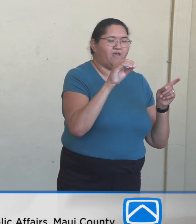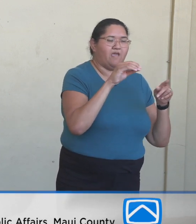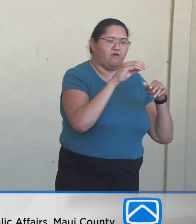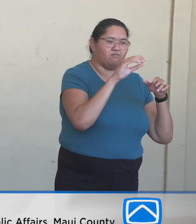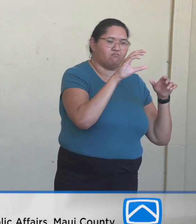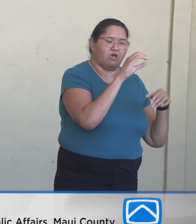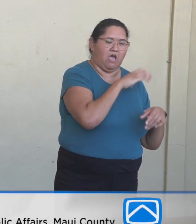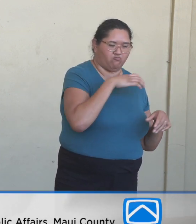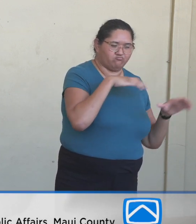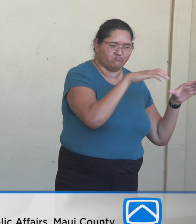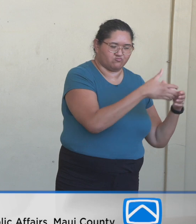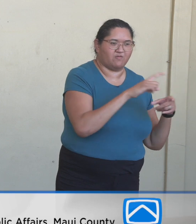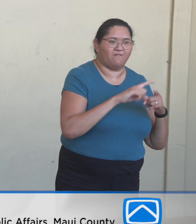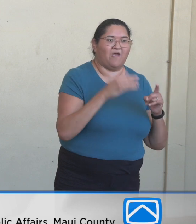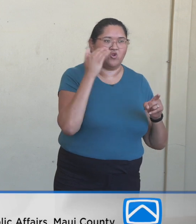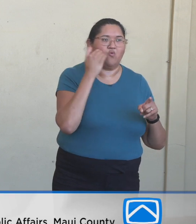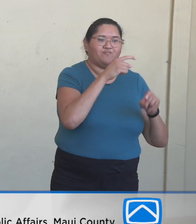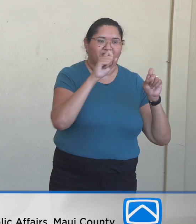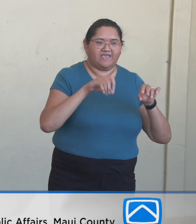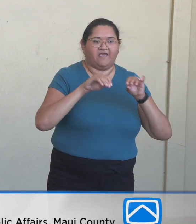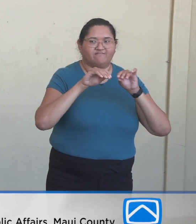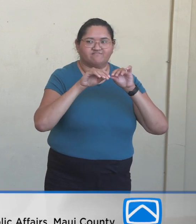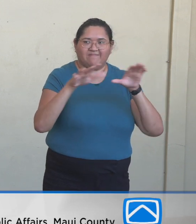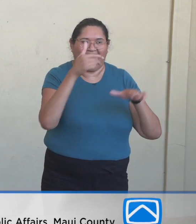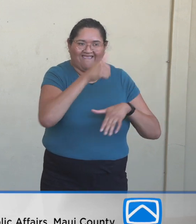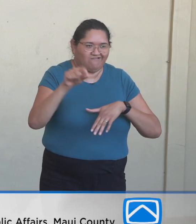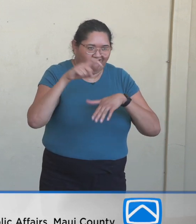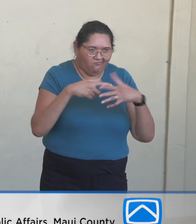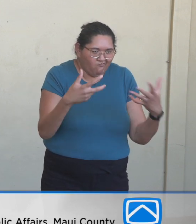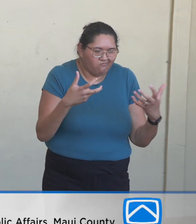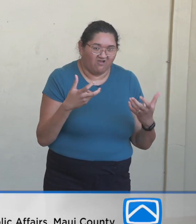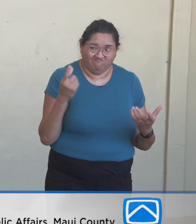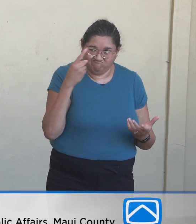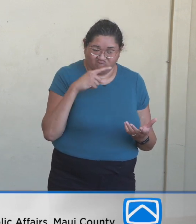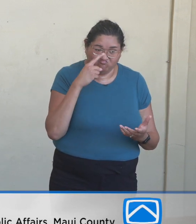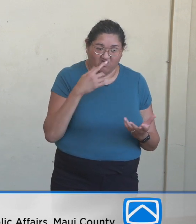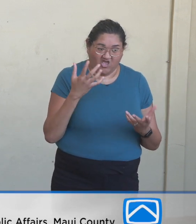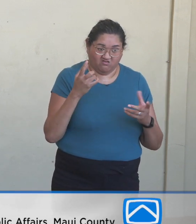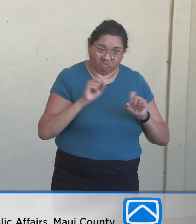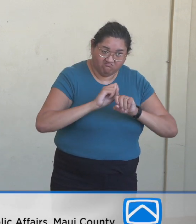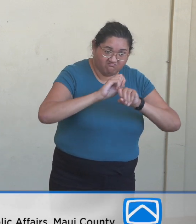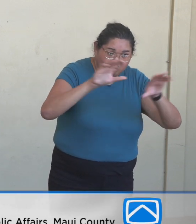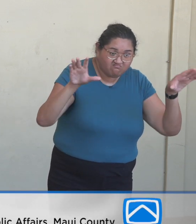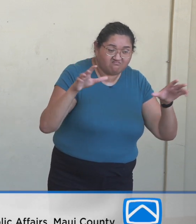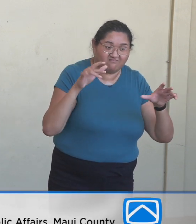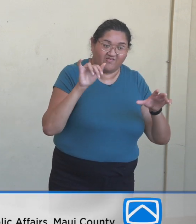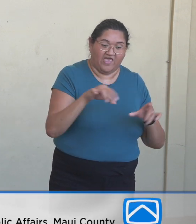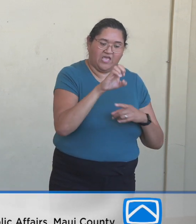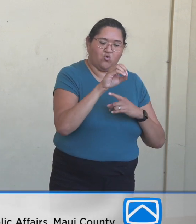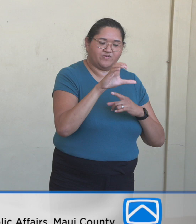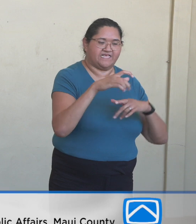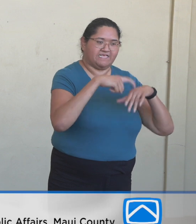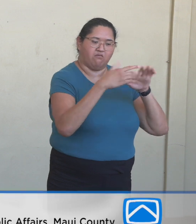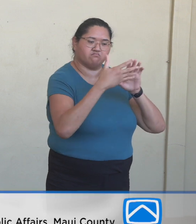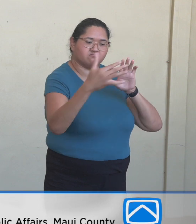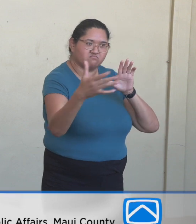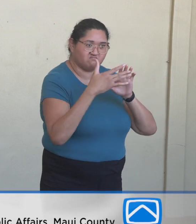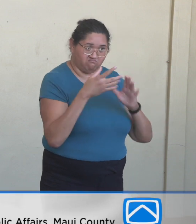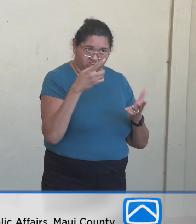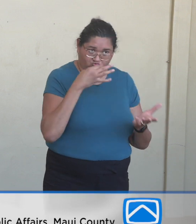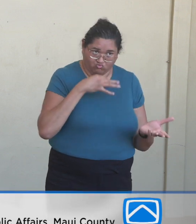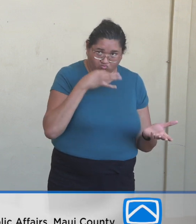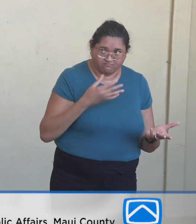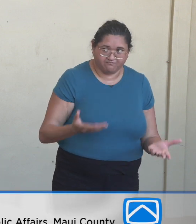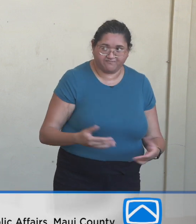as the chief executive have the power to release it any time you want. So could you commit to releasing the EOC timeline as soon as possible?